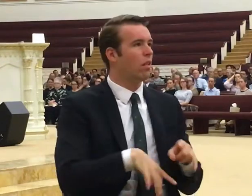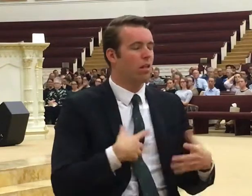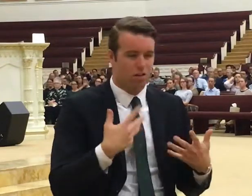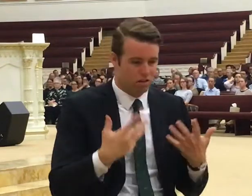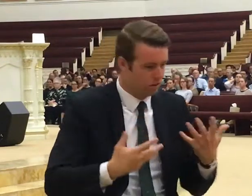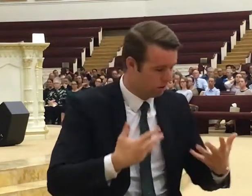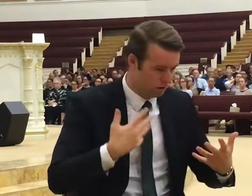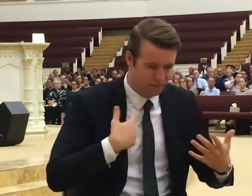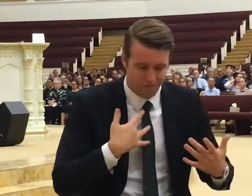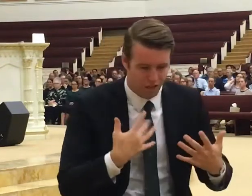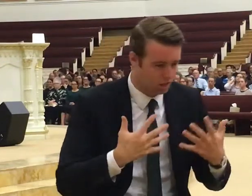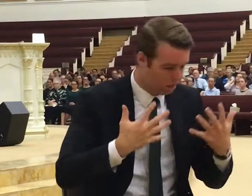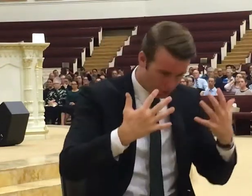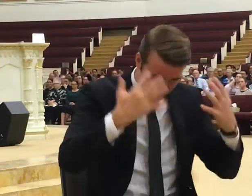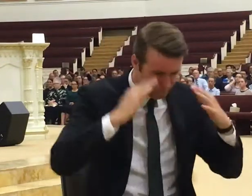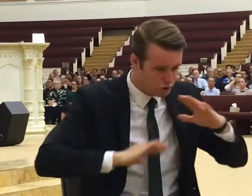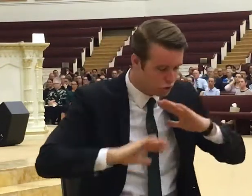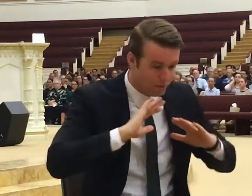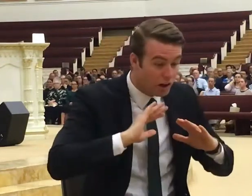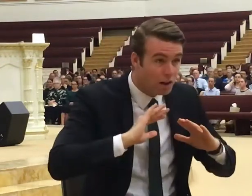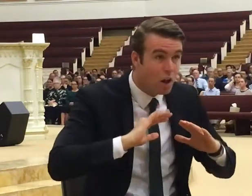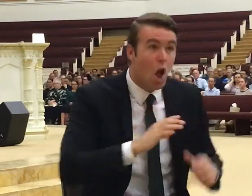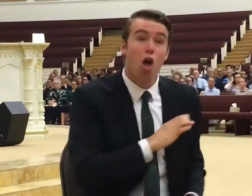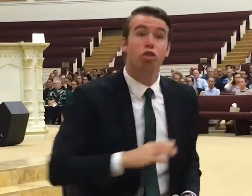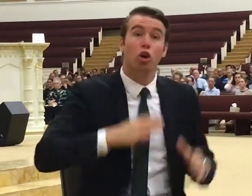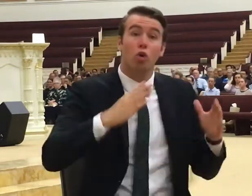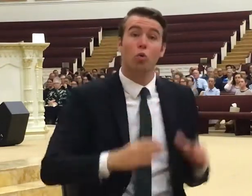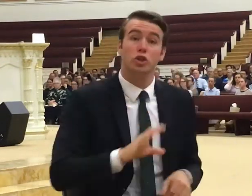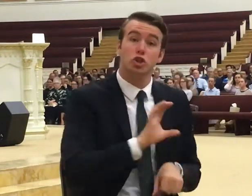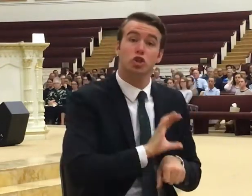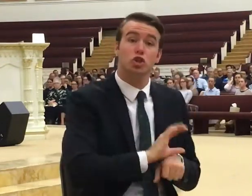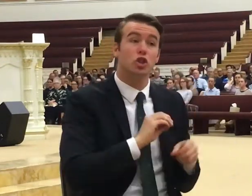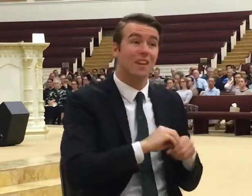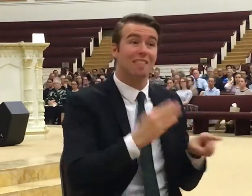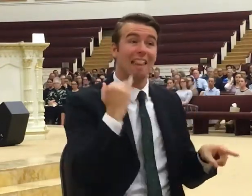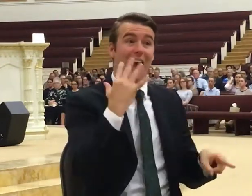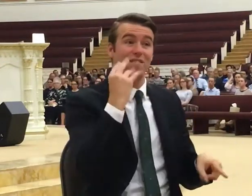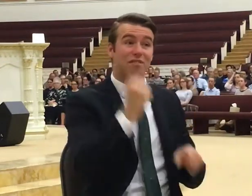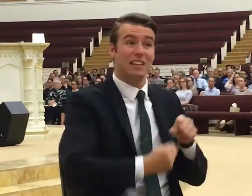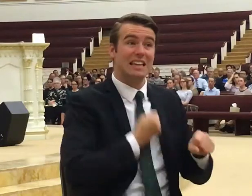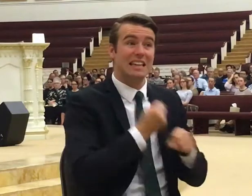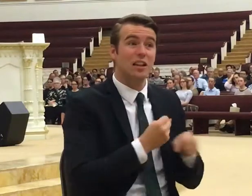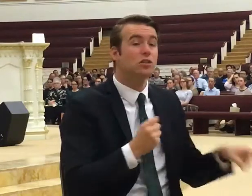the Christian church in Norway for the last 50 years